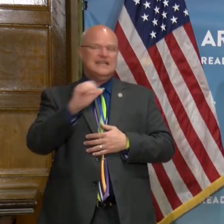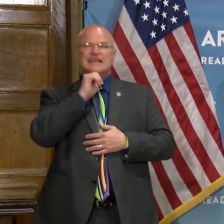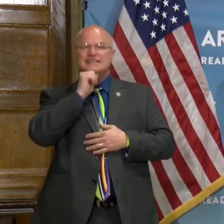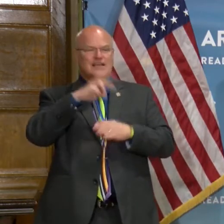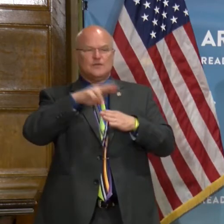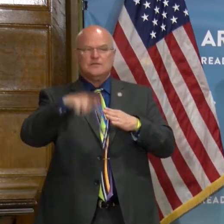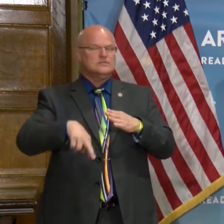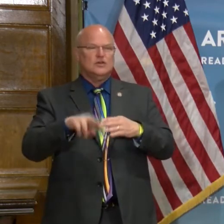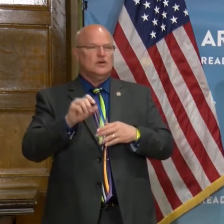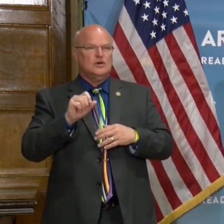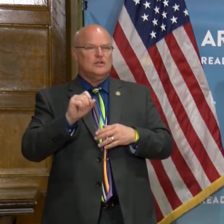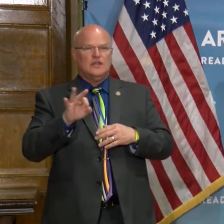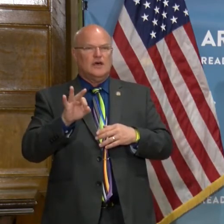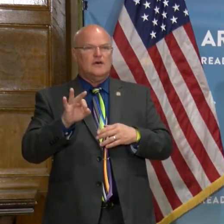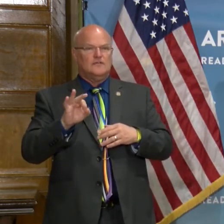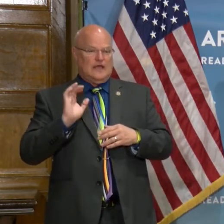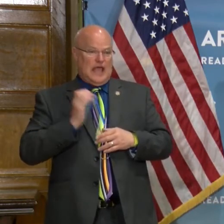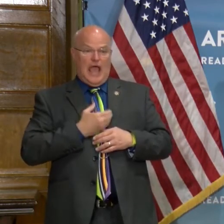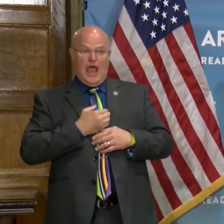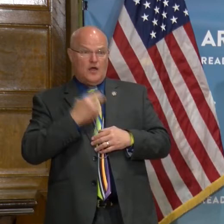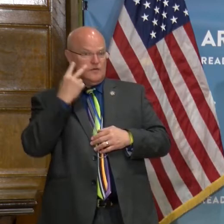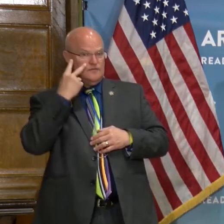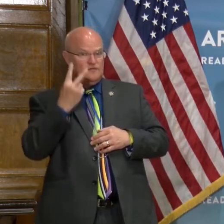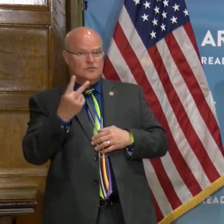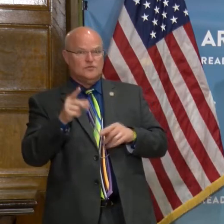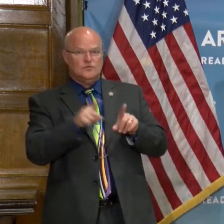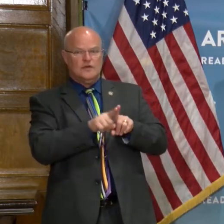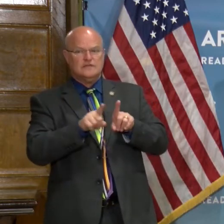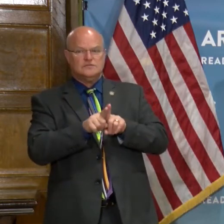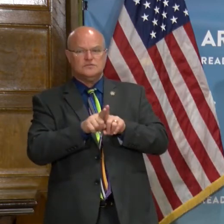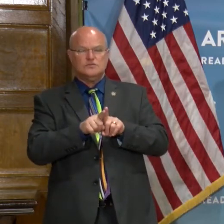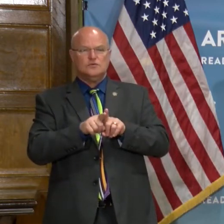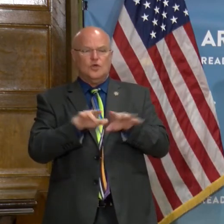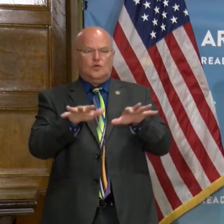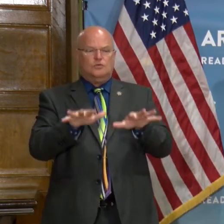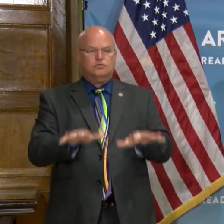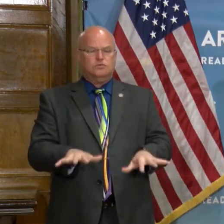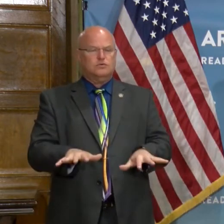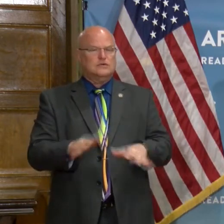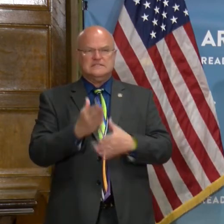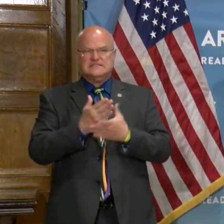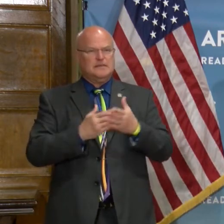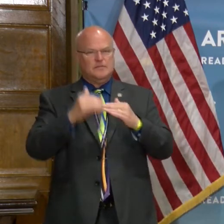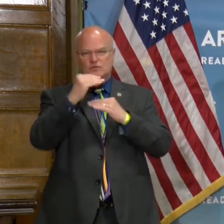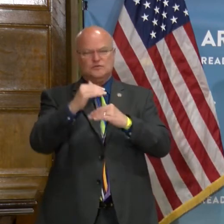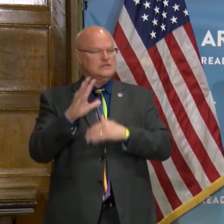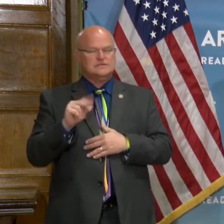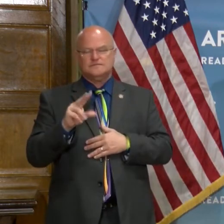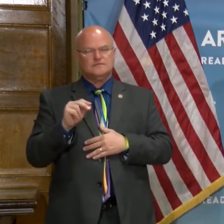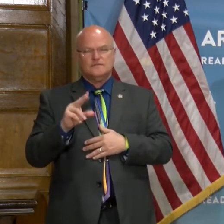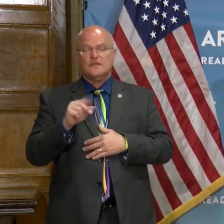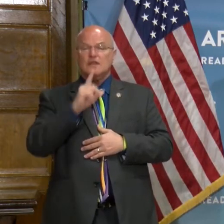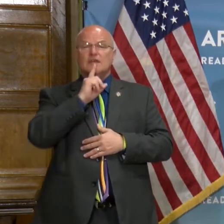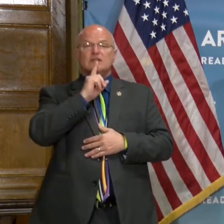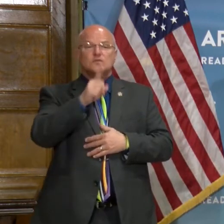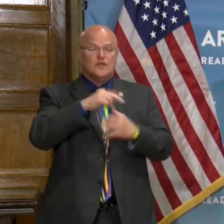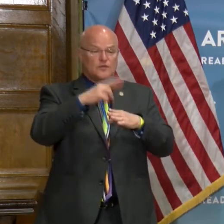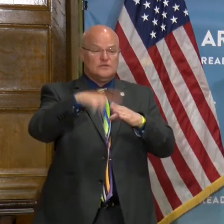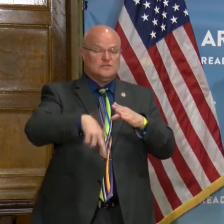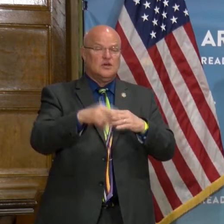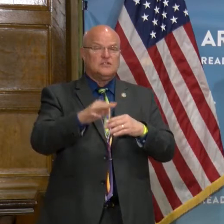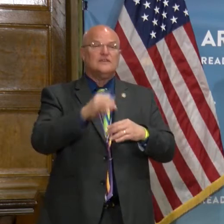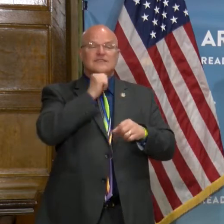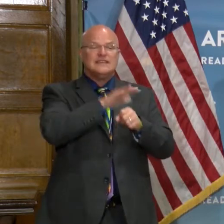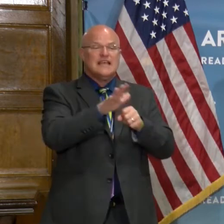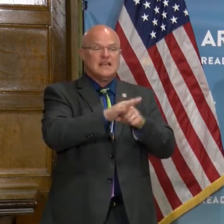a result, in our view, as to relaxing some of the restrictions. It's really the result